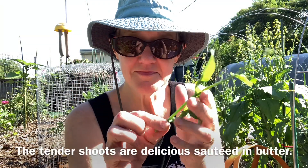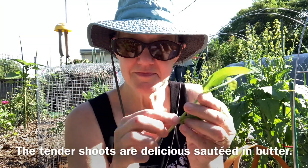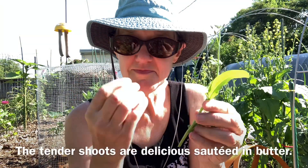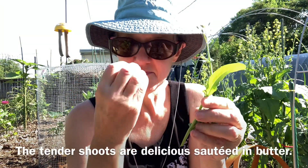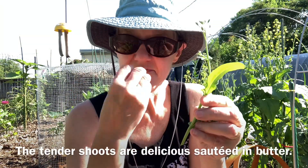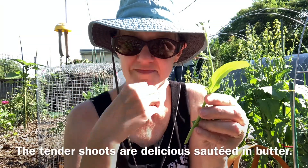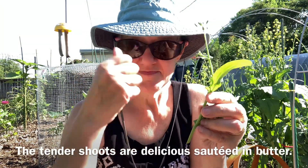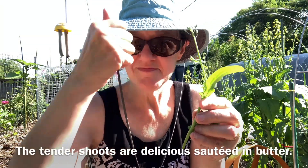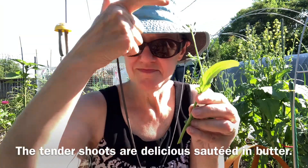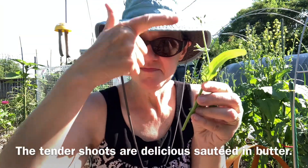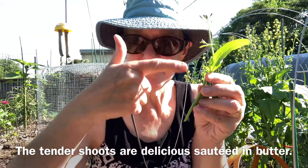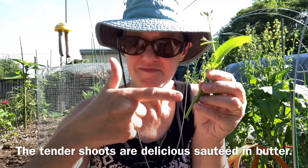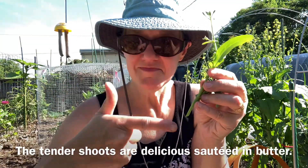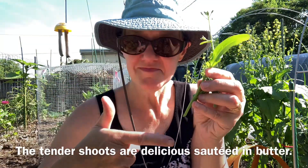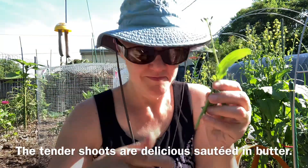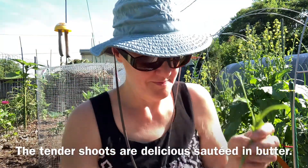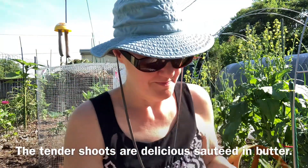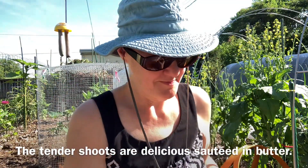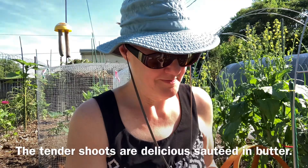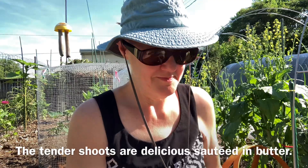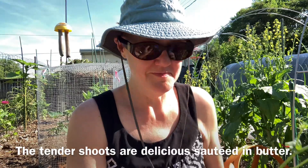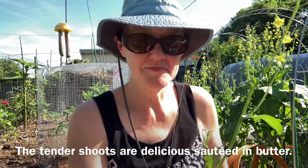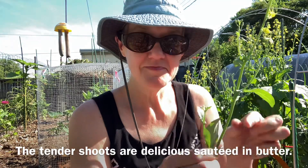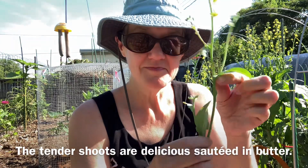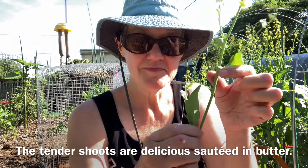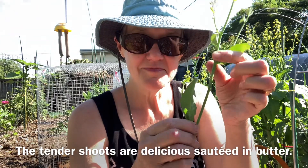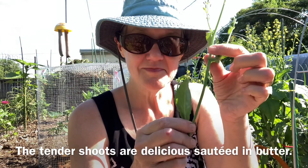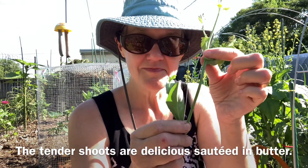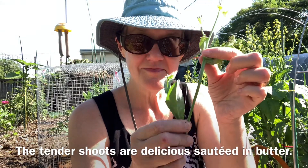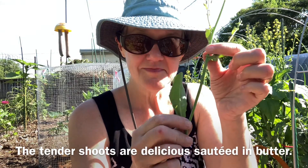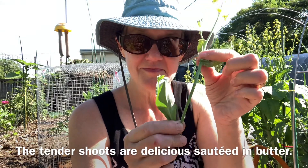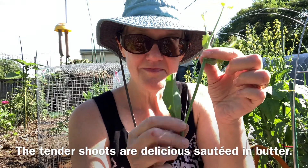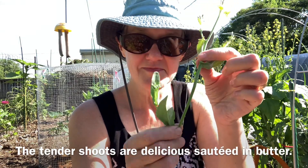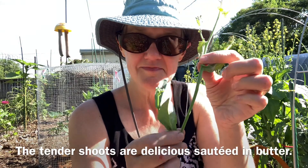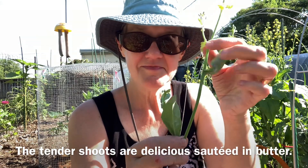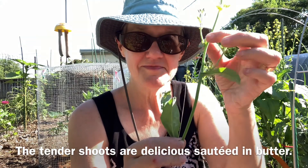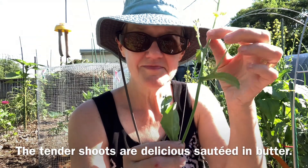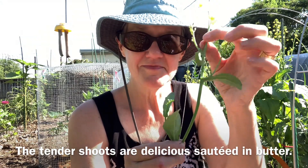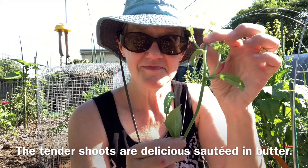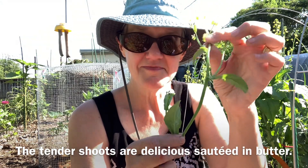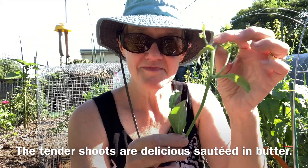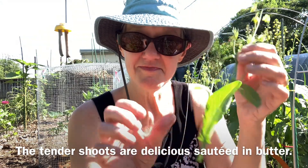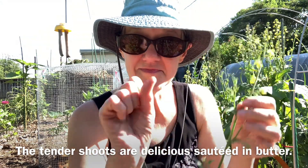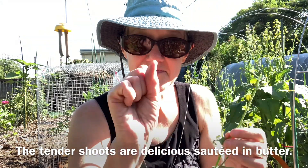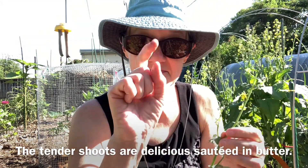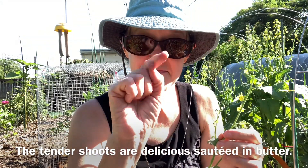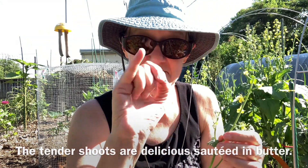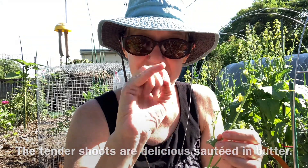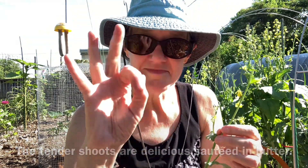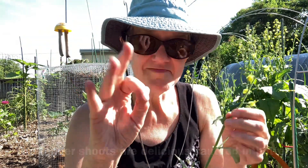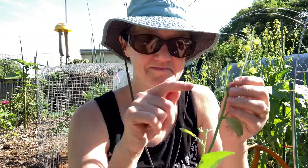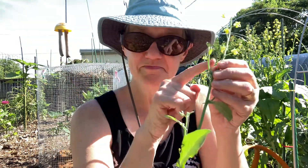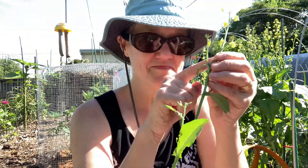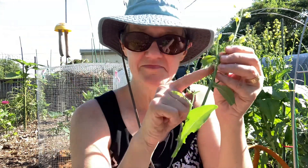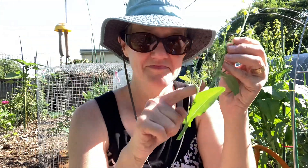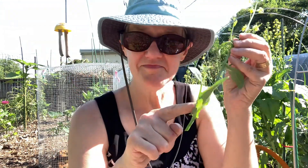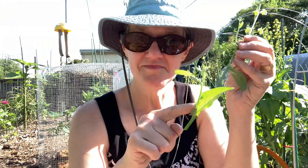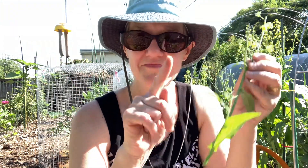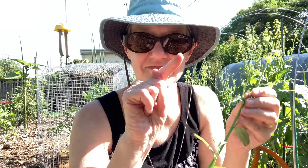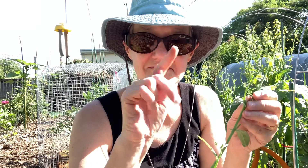now see how that's flexible you can eat that whole stem but this one it's stiff it's too